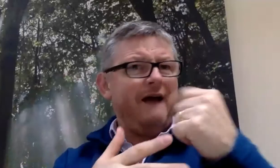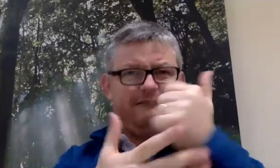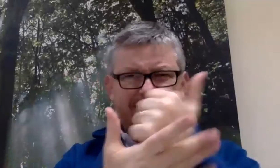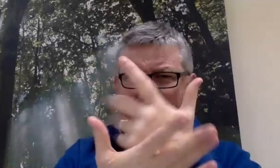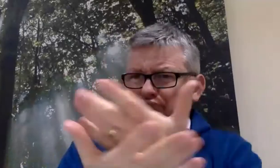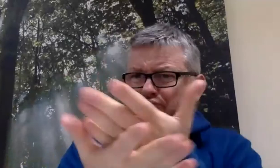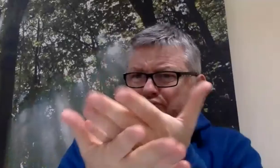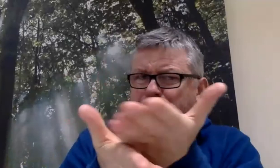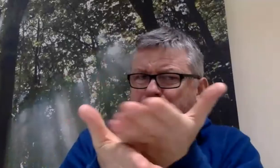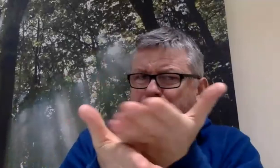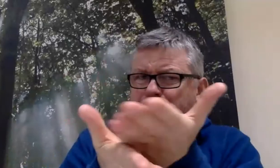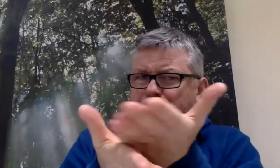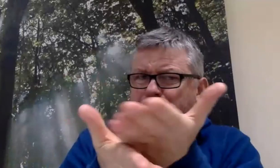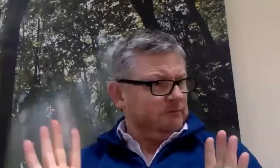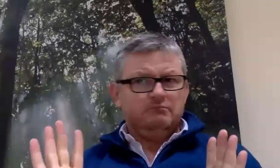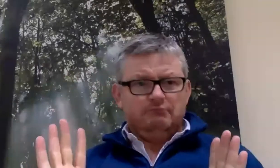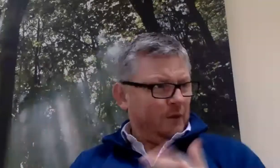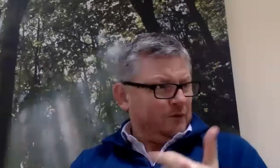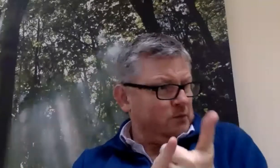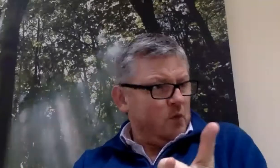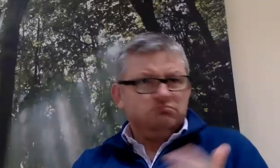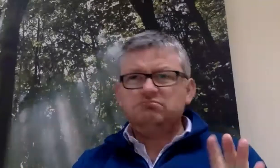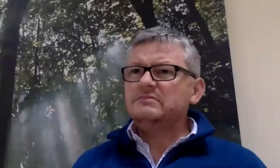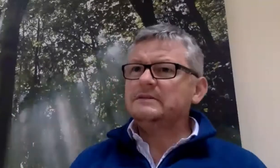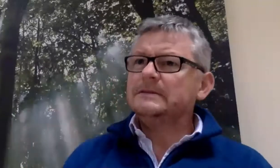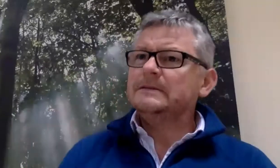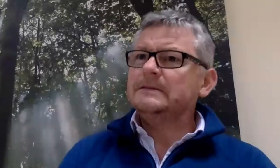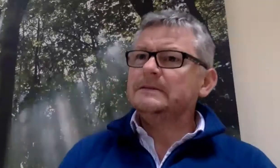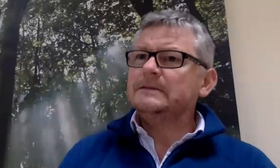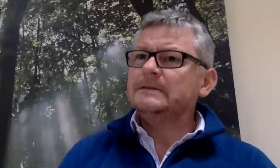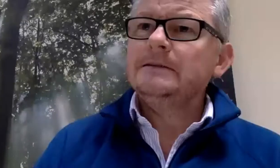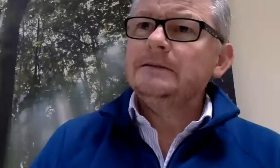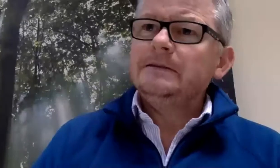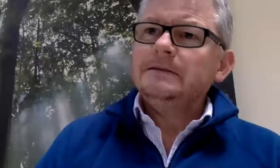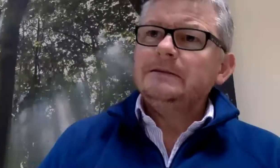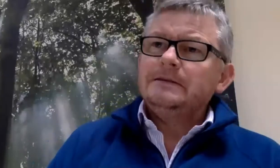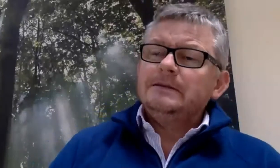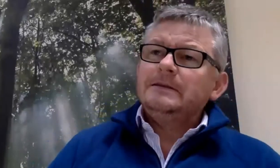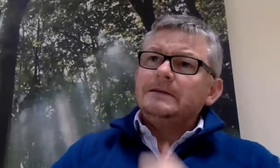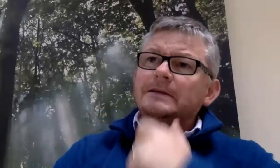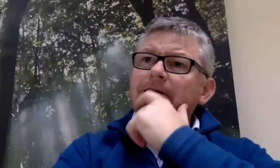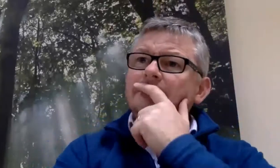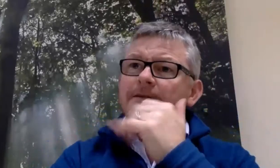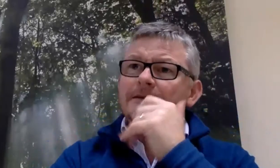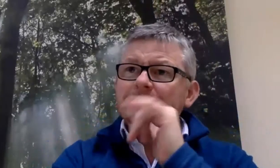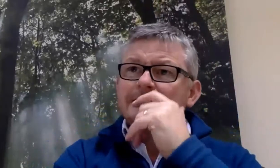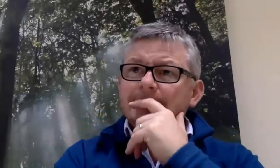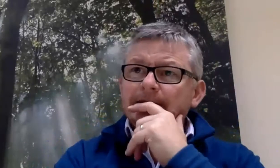want deaf and disabled people and people from different communities, from the LGBTQ plus community, we want to bring them in and give